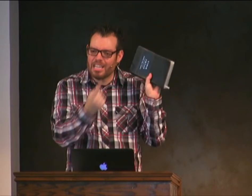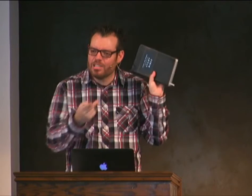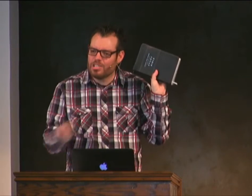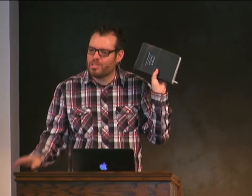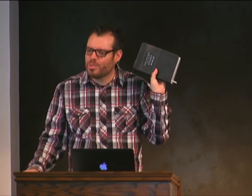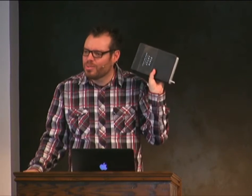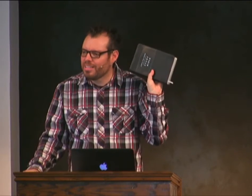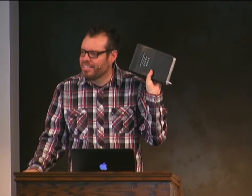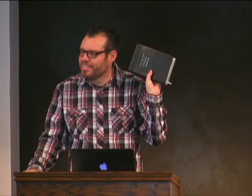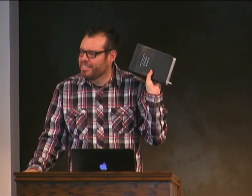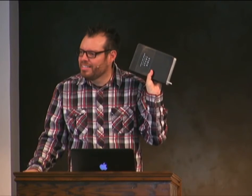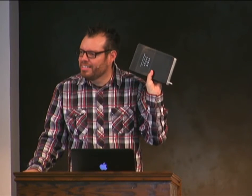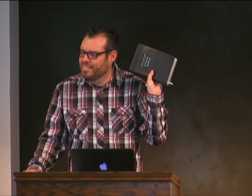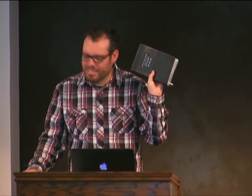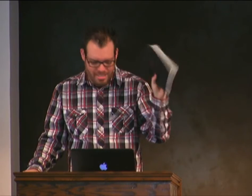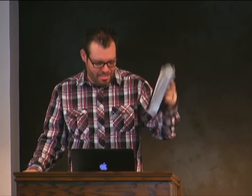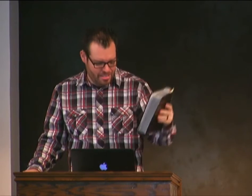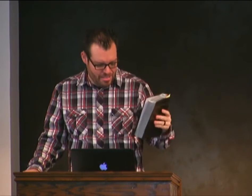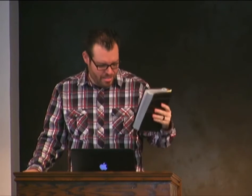This tells you the truth.